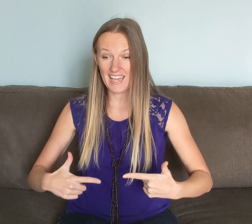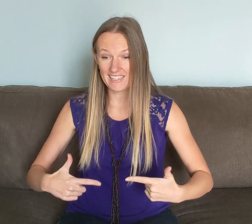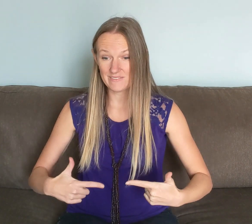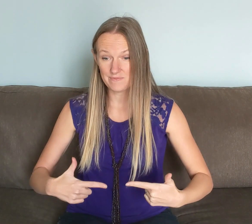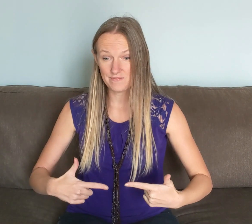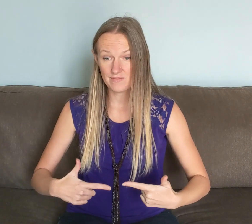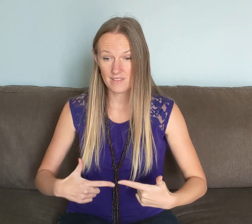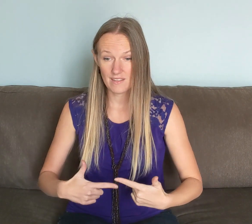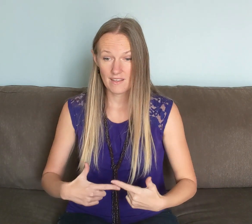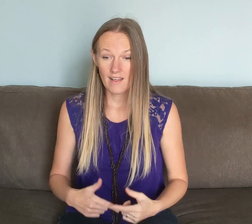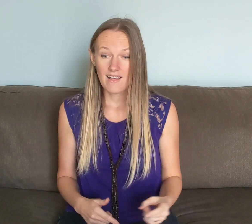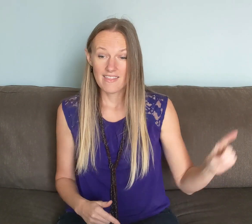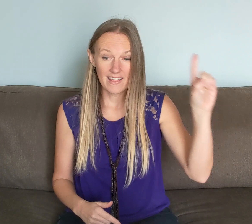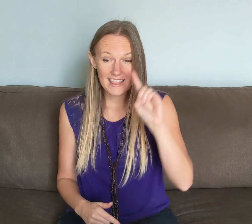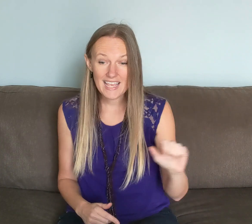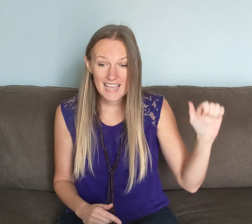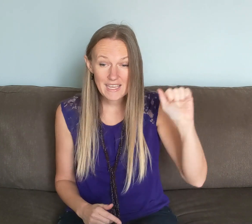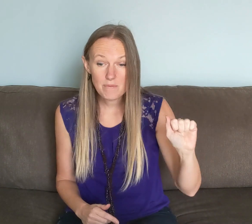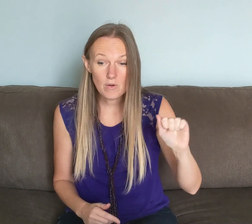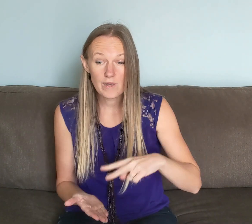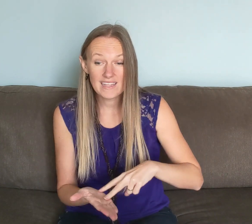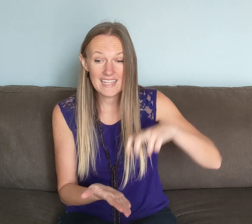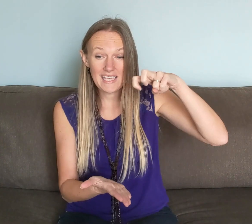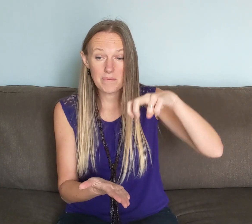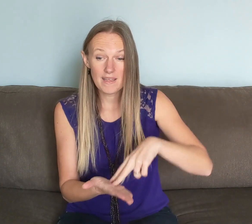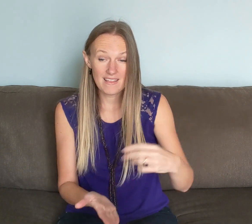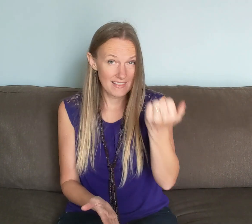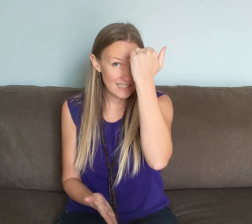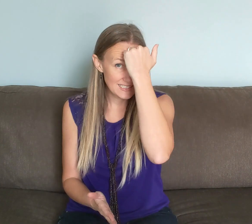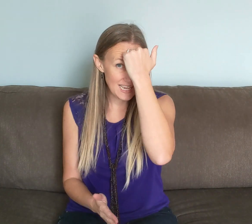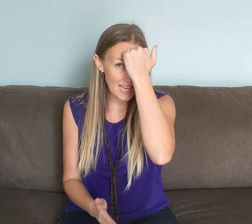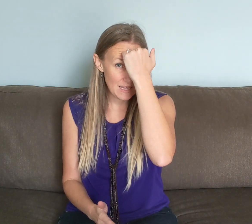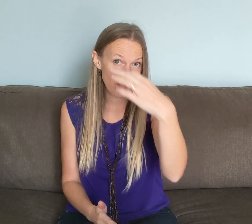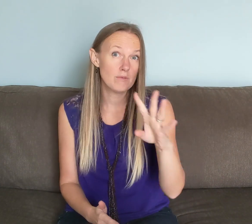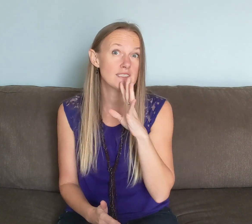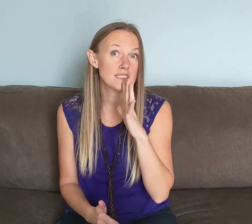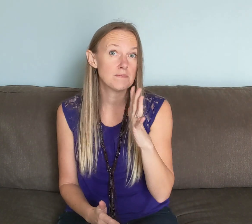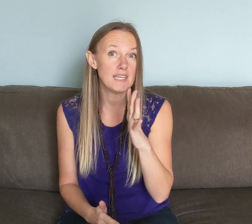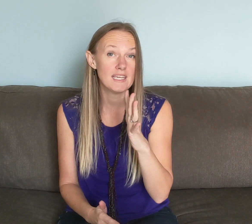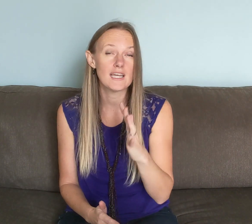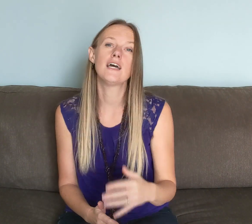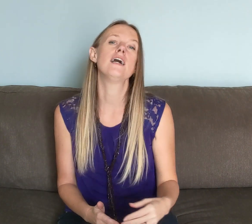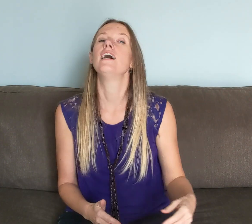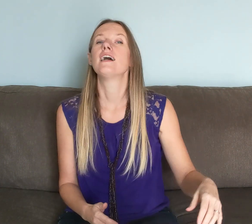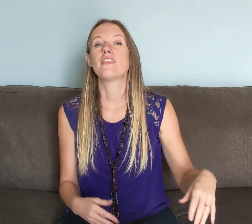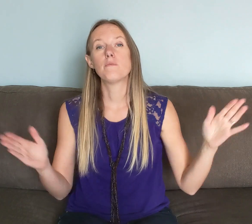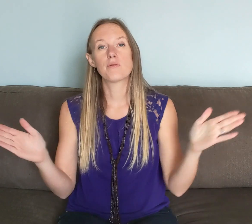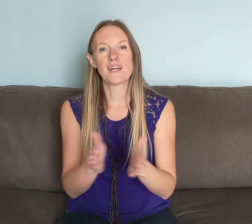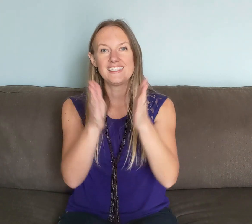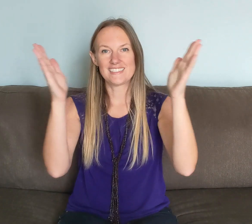again. The lame will leap, the dumb will speak the